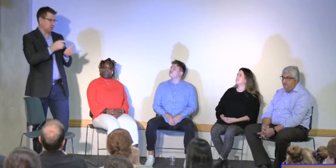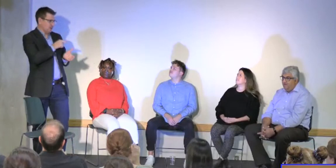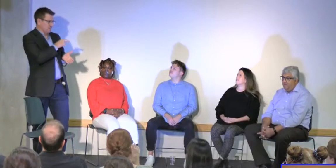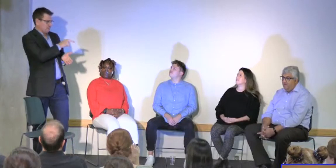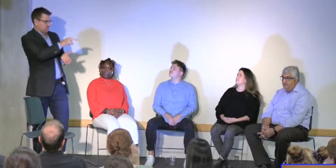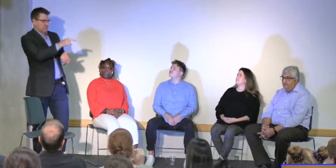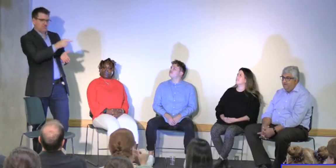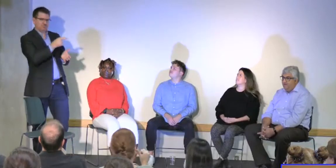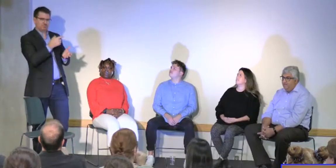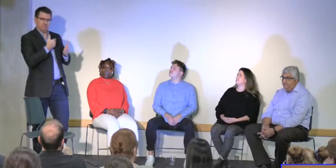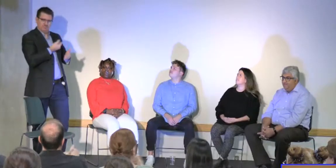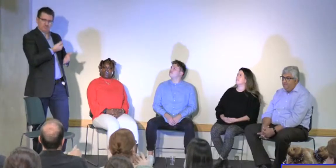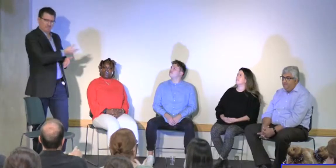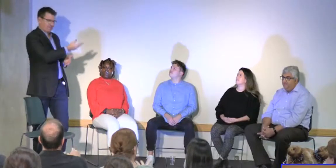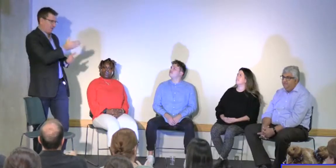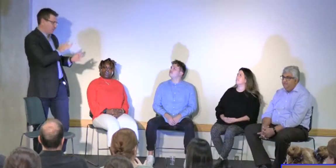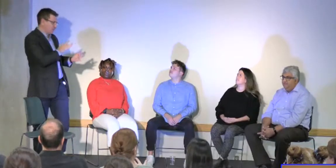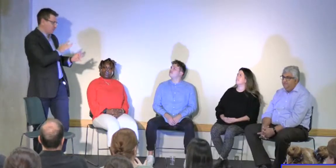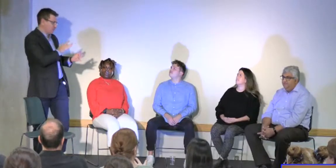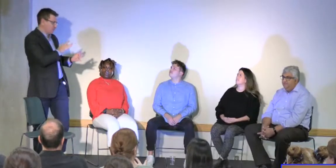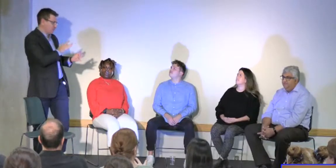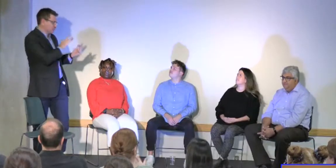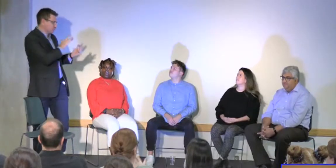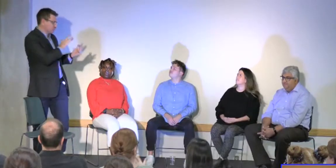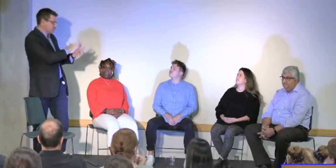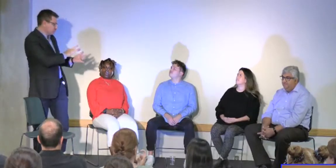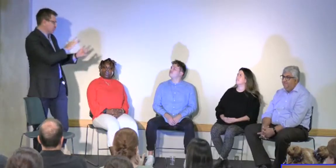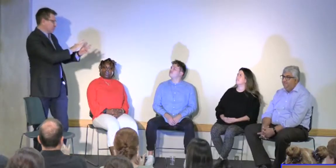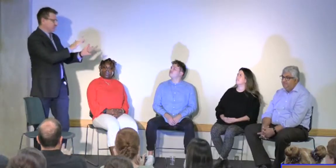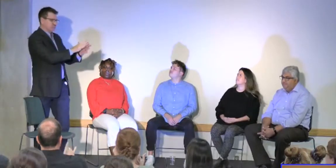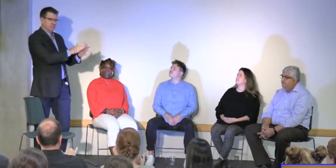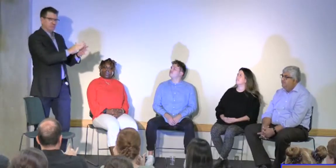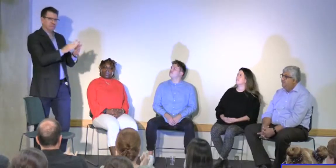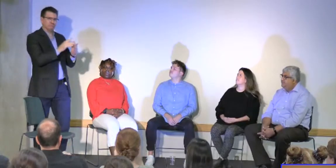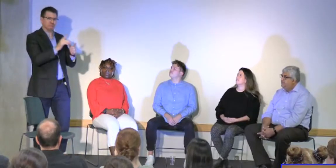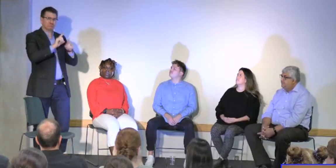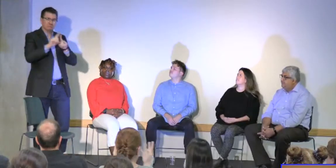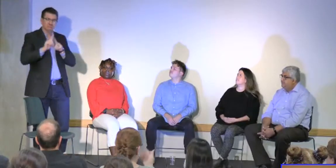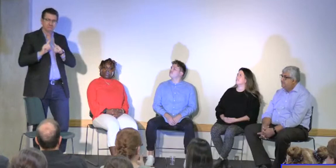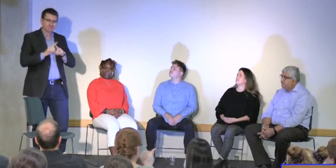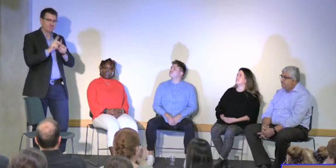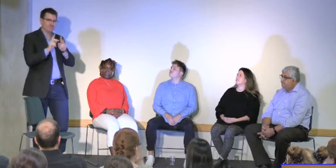the college. We have some esteemed panelists here this evening,